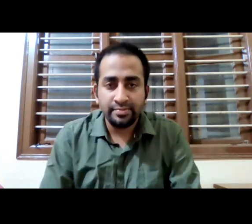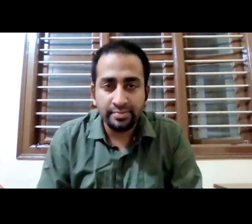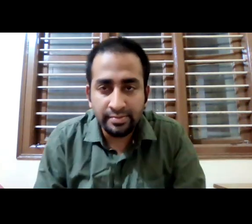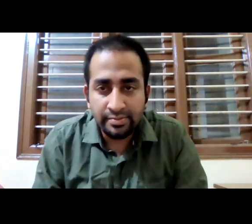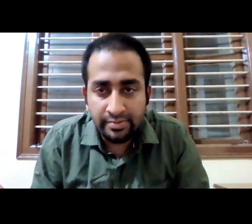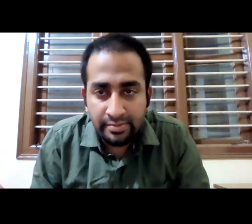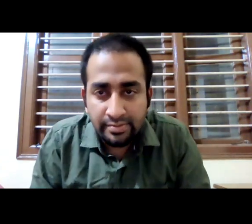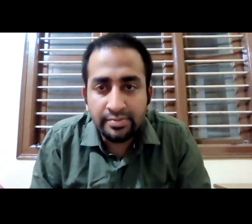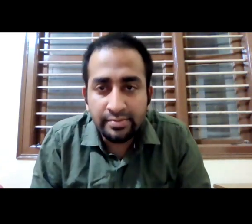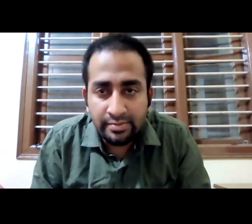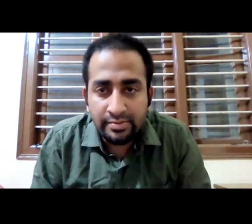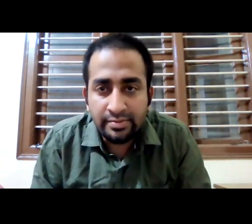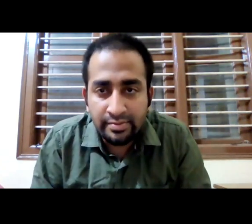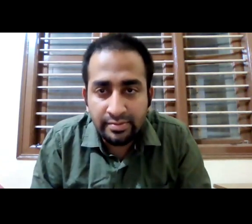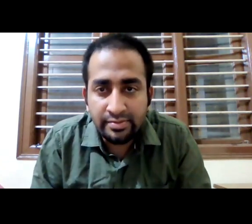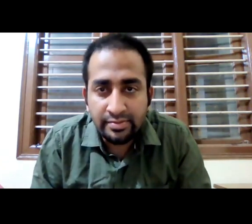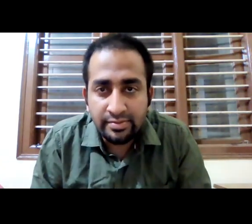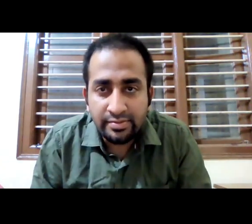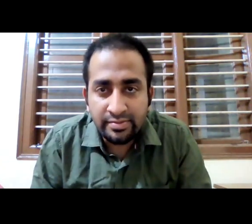Okay, you can give your answers.